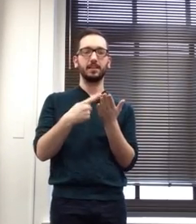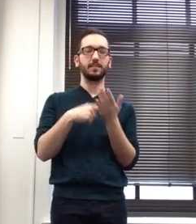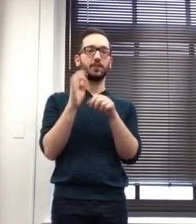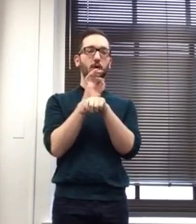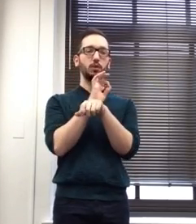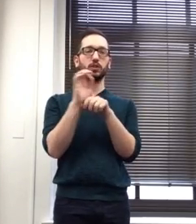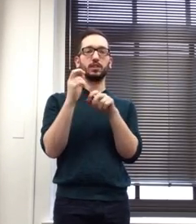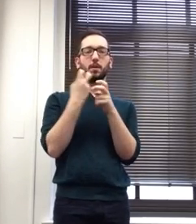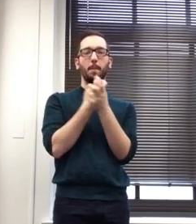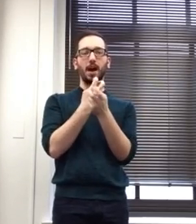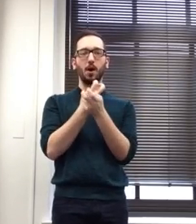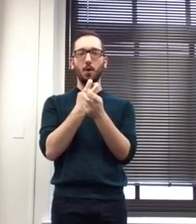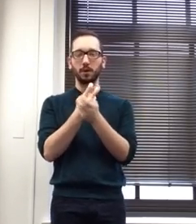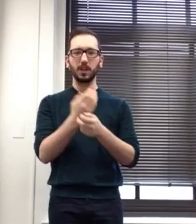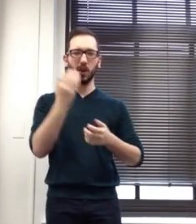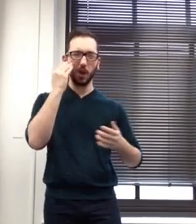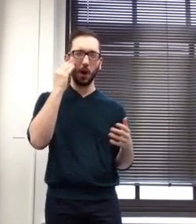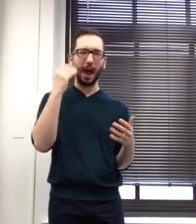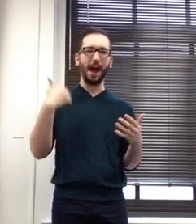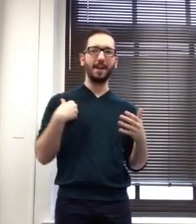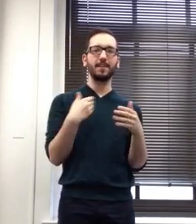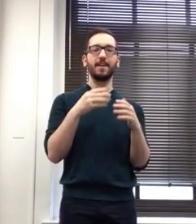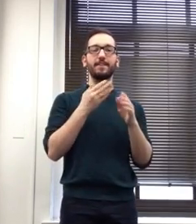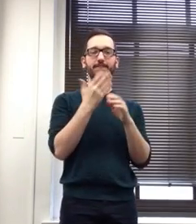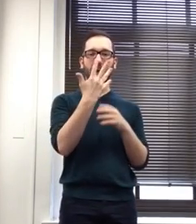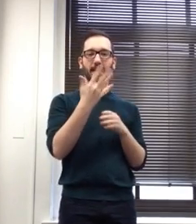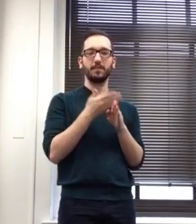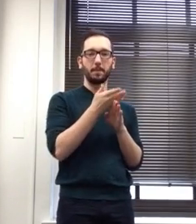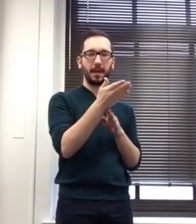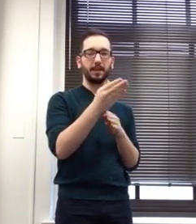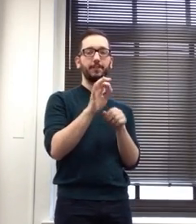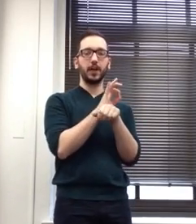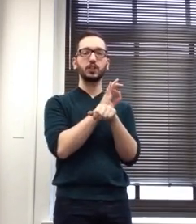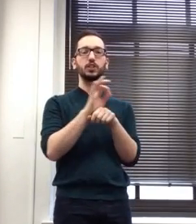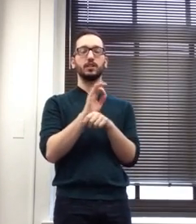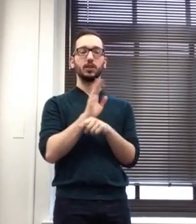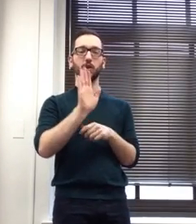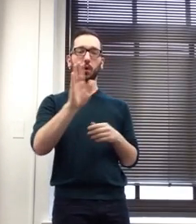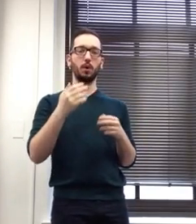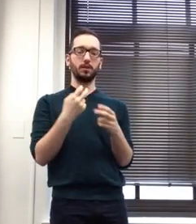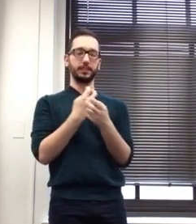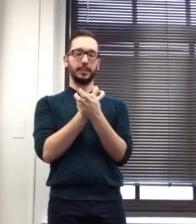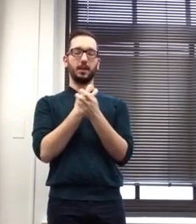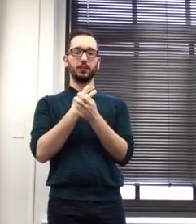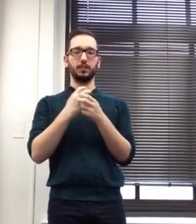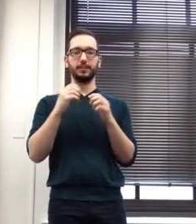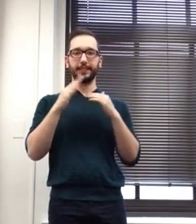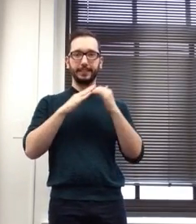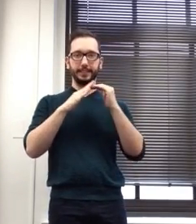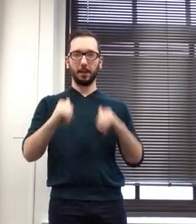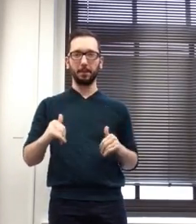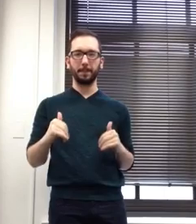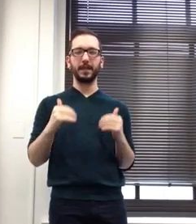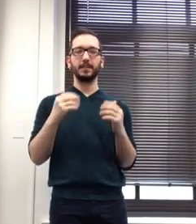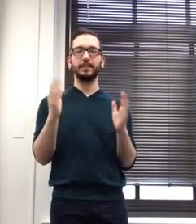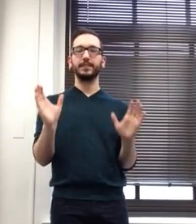said the bone has 5 main functions. There are 5 things that your skeletal system does for your body. Do you remember this discussion? Can